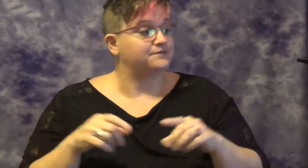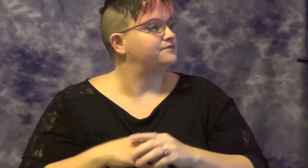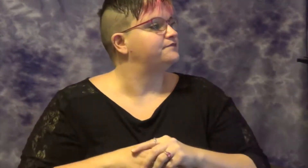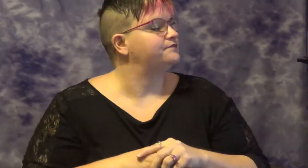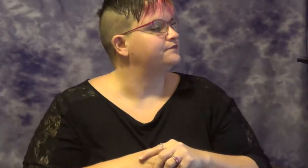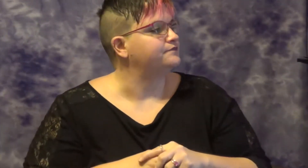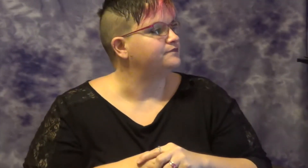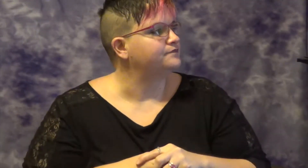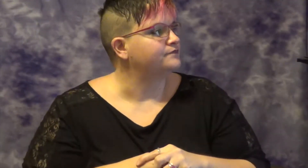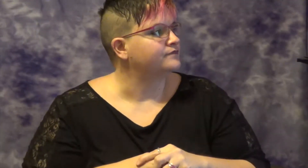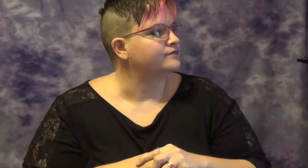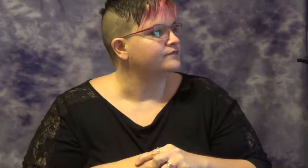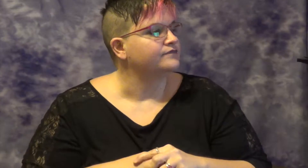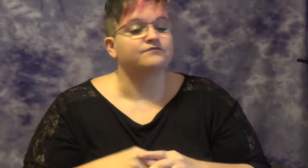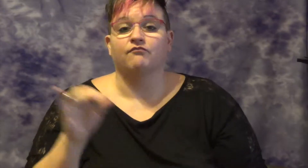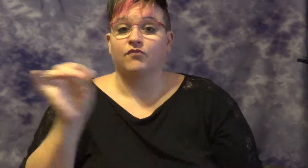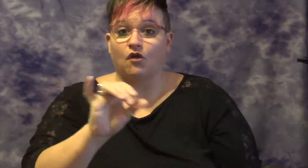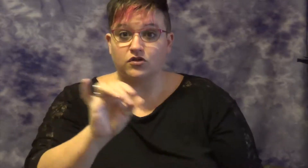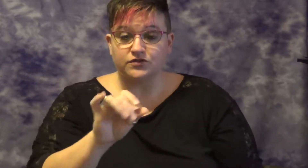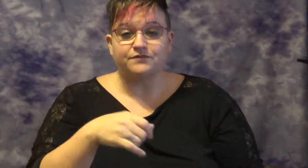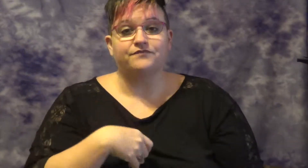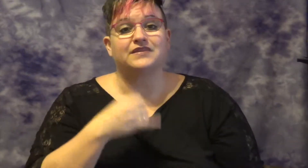different for each person.